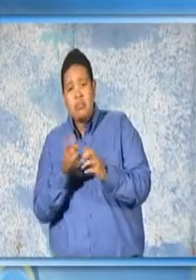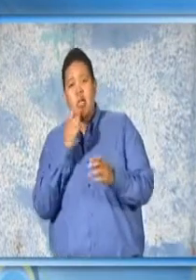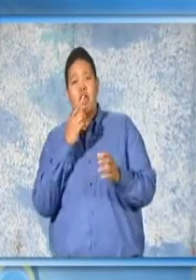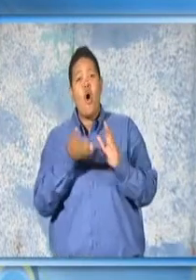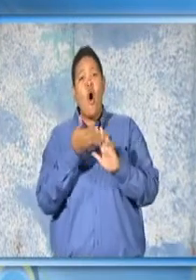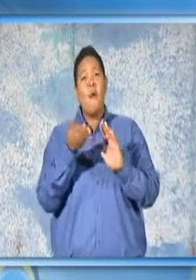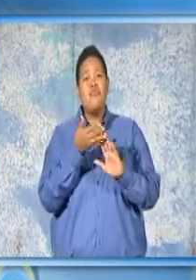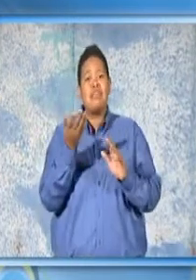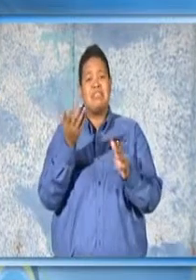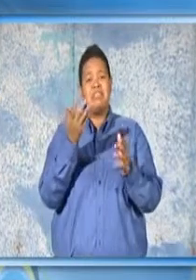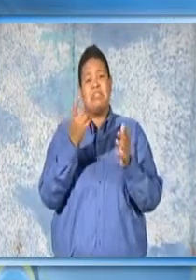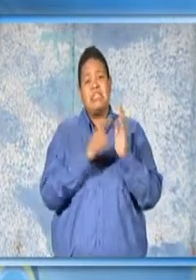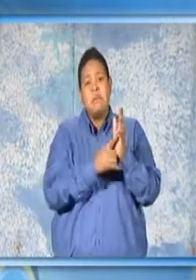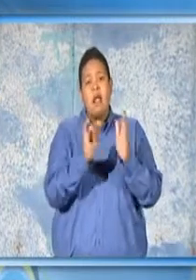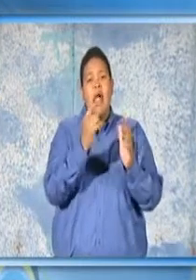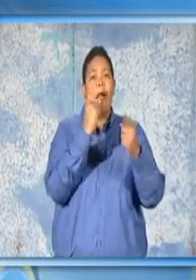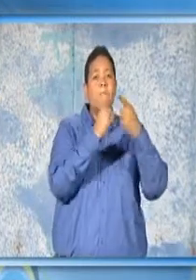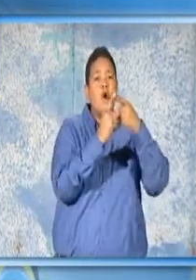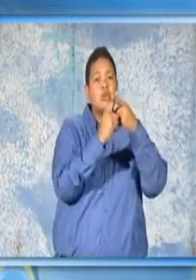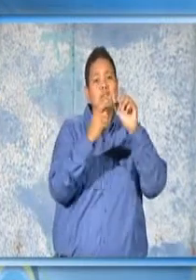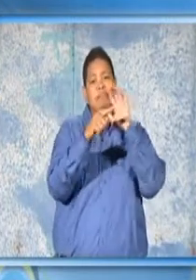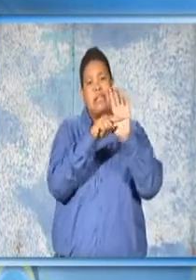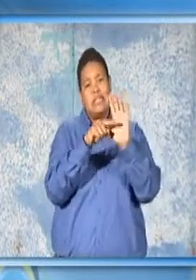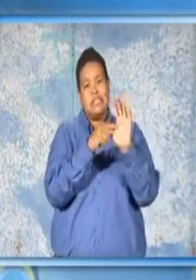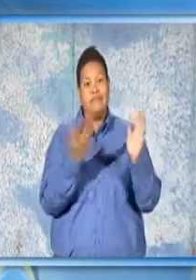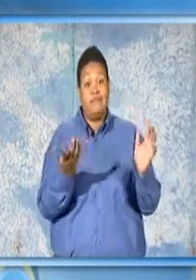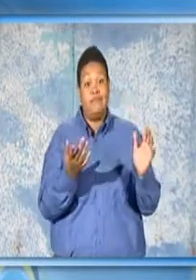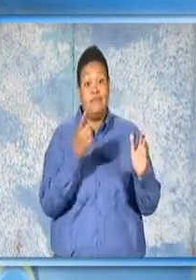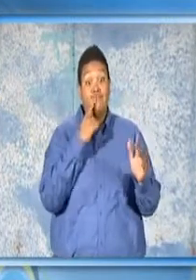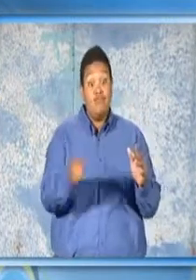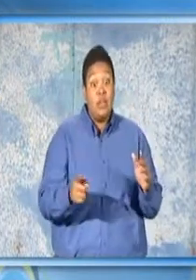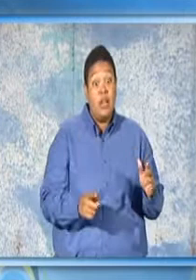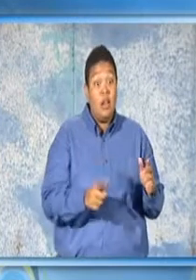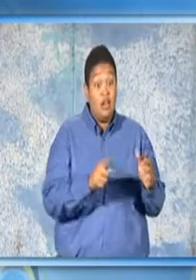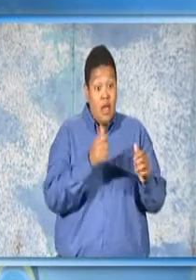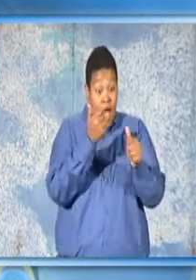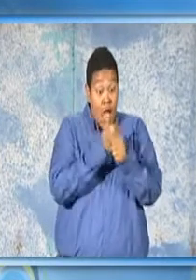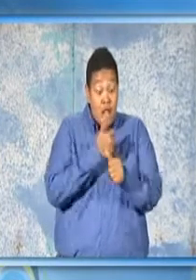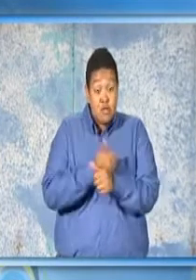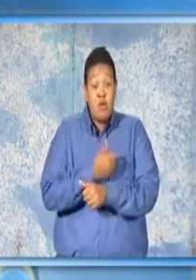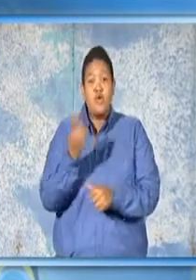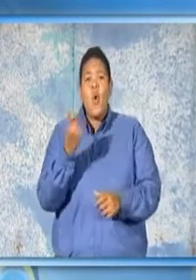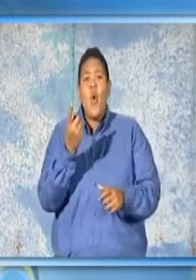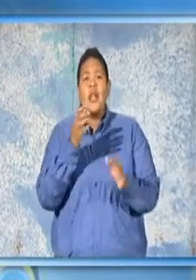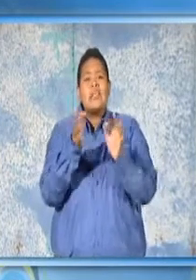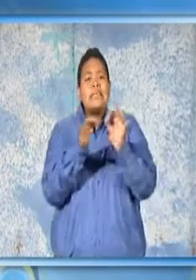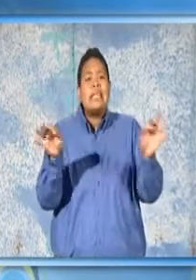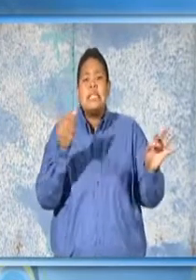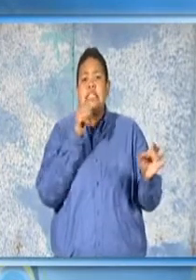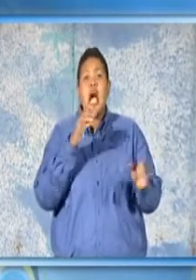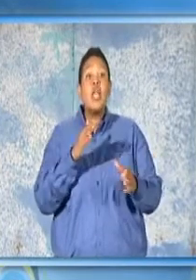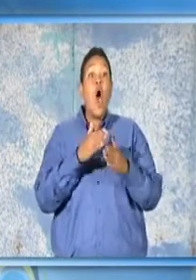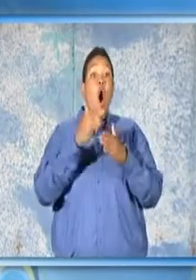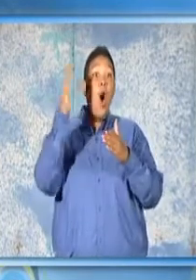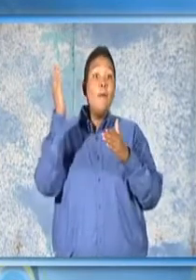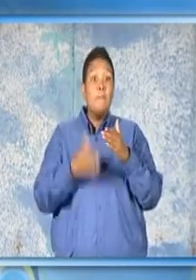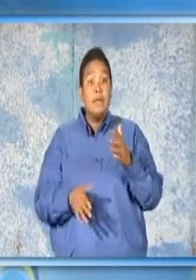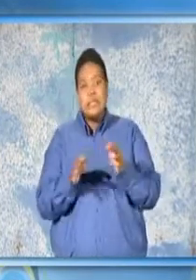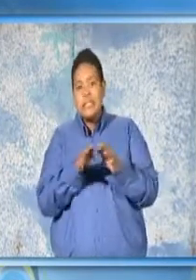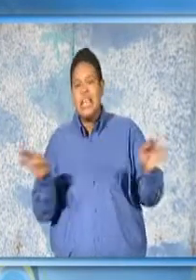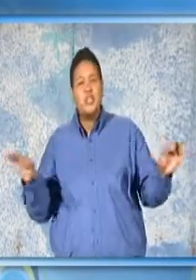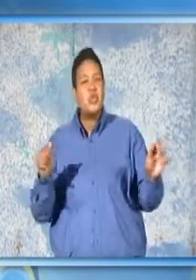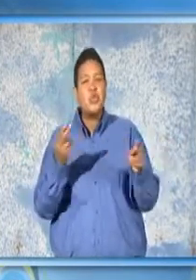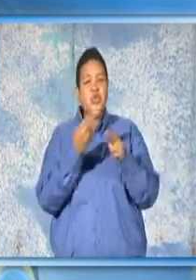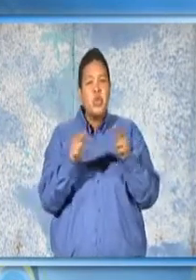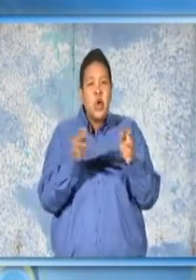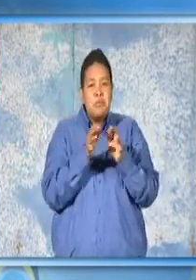or minus signs. An algebraic expression is only a phrase, not a complete sentence. Therefore,